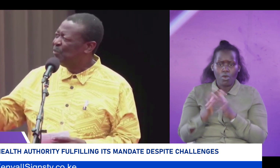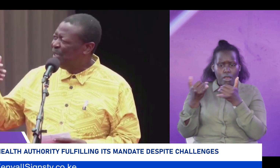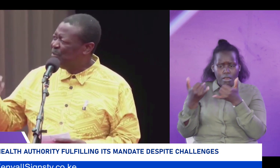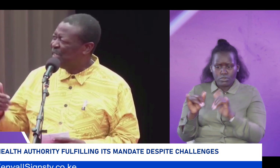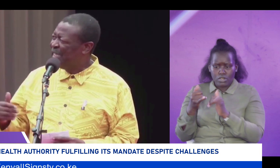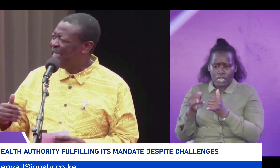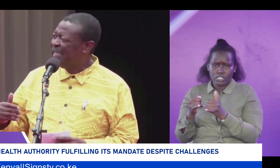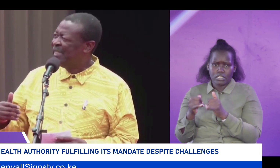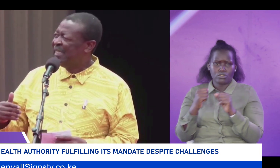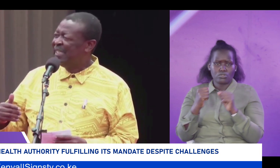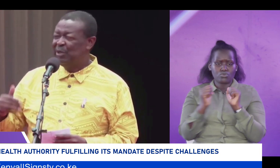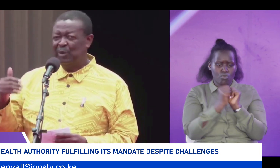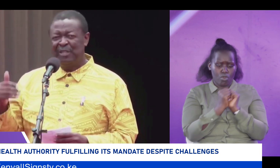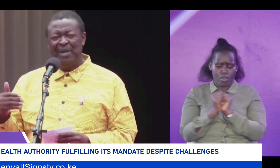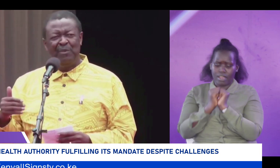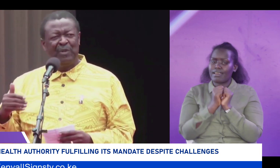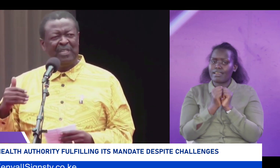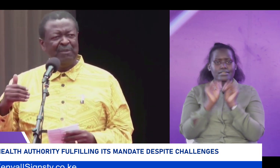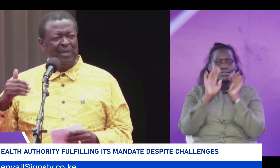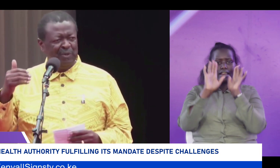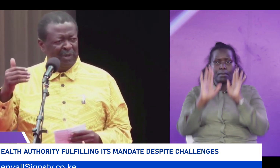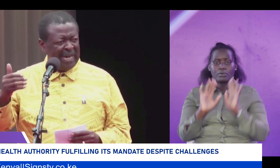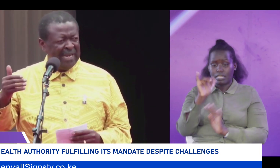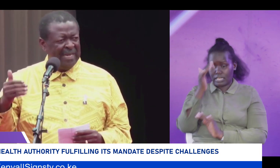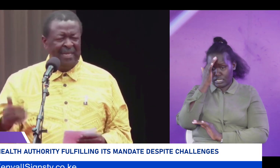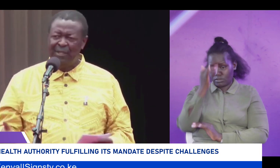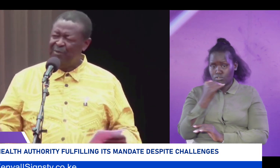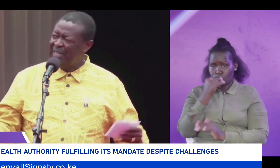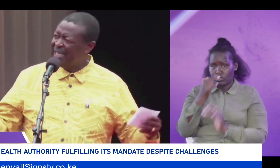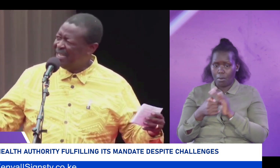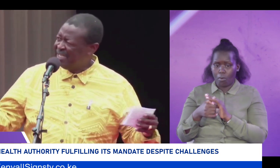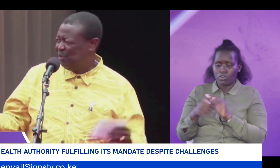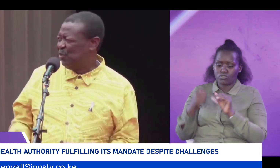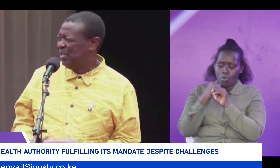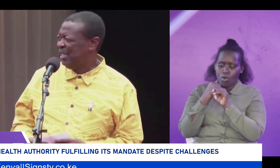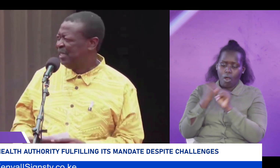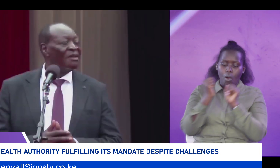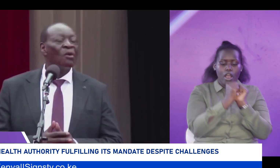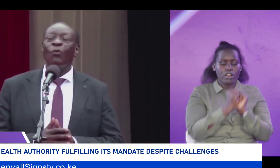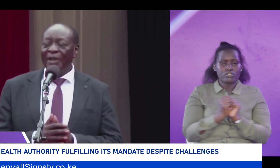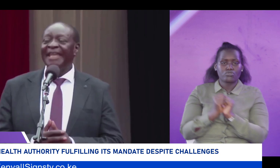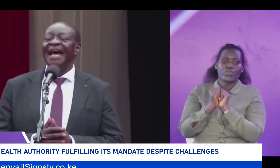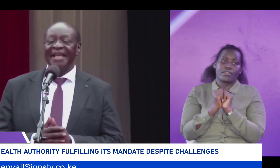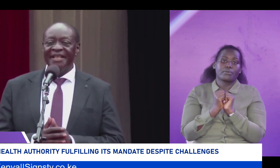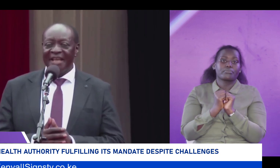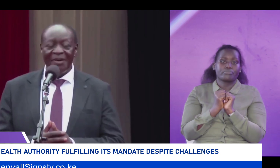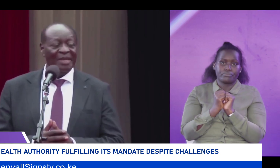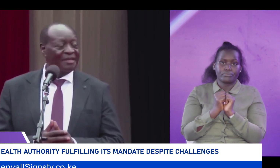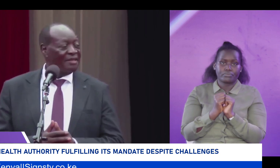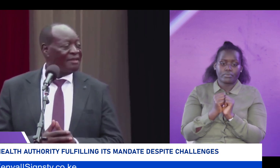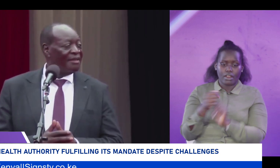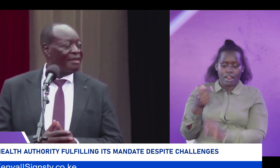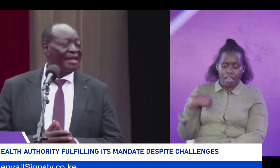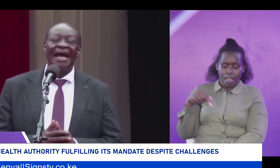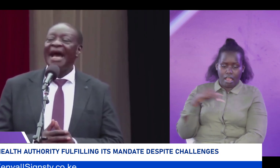muhimu sana, na ndio kwa sababu tunasema tuungane, tufanye kazi pamoja. We are in government, and